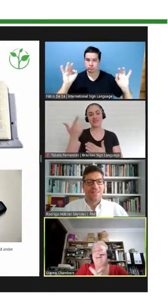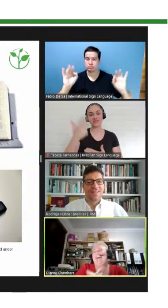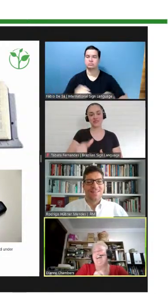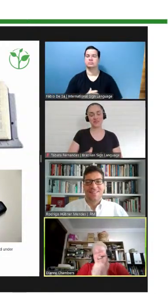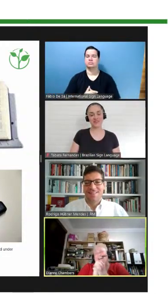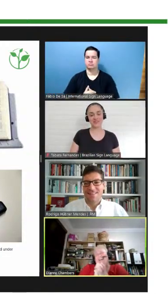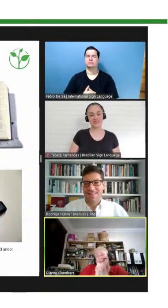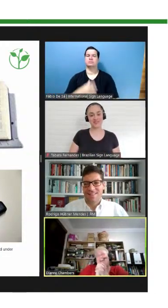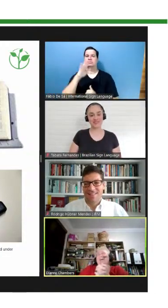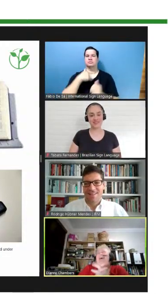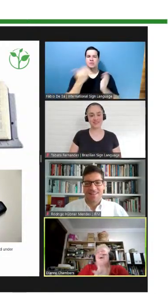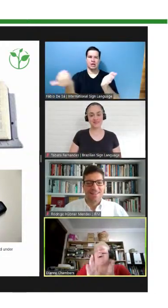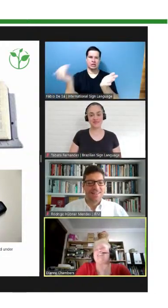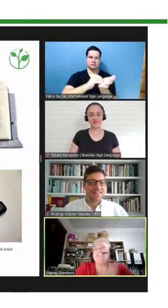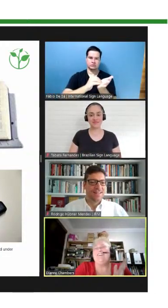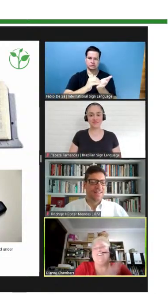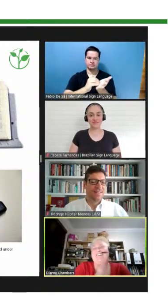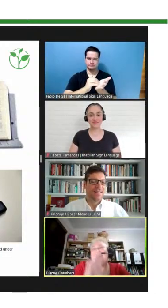yours.